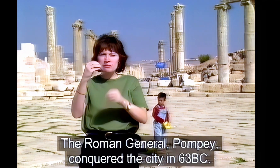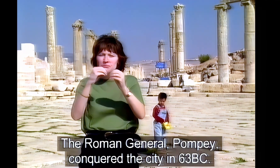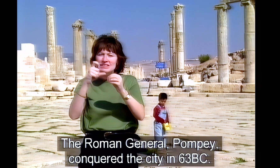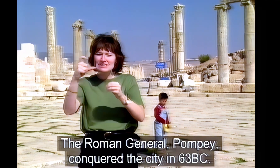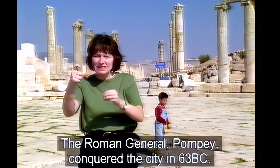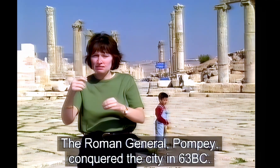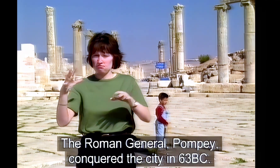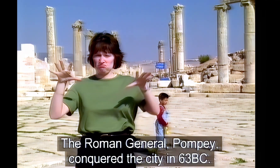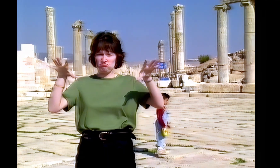63 BC.